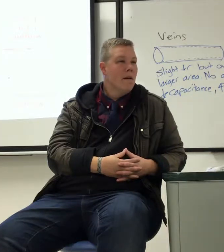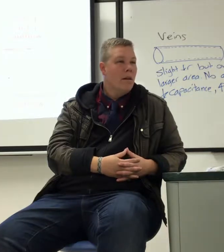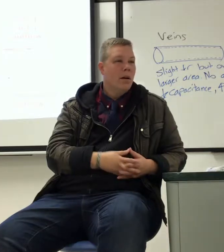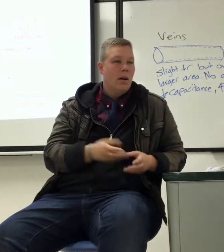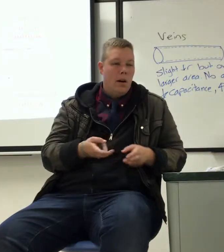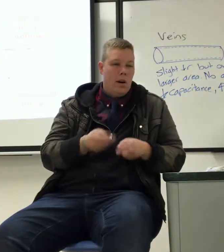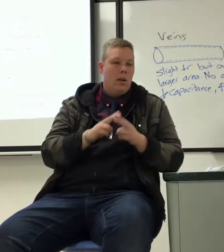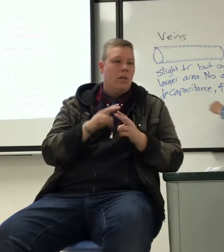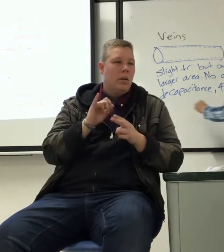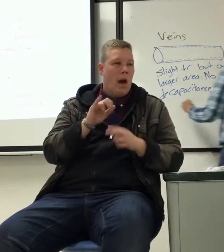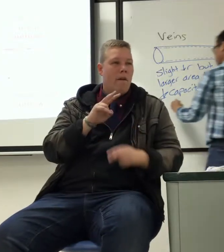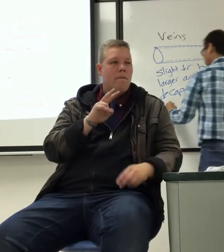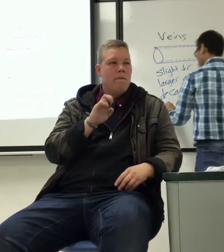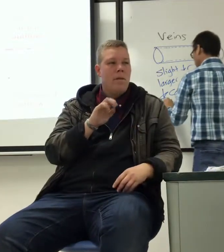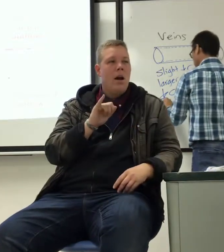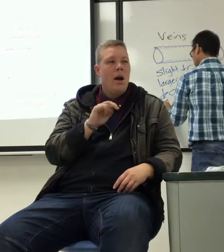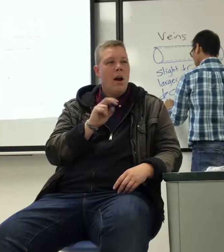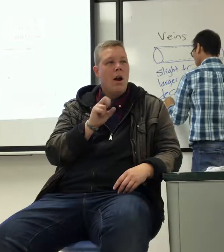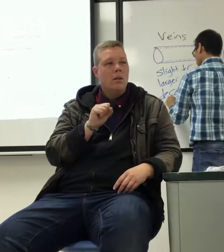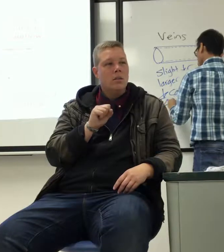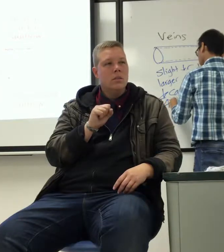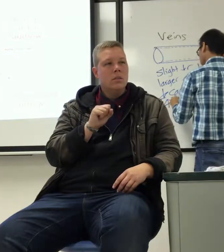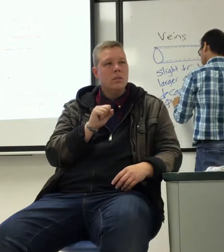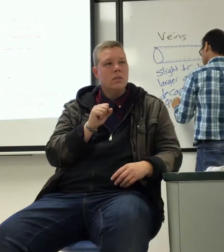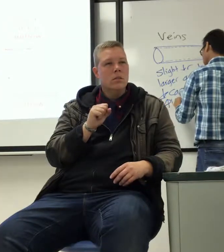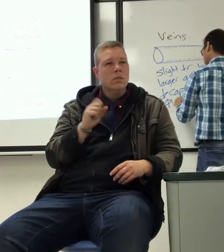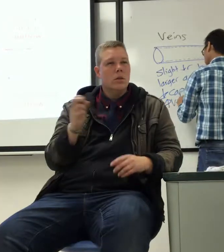Increase venous return.